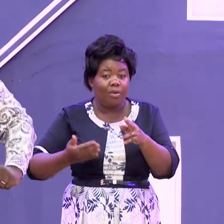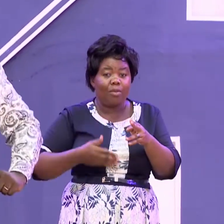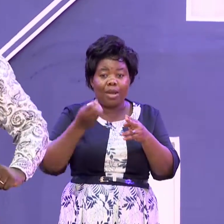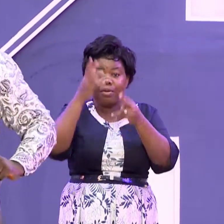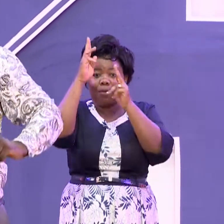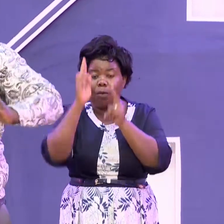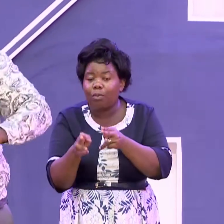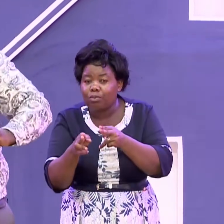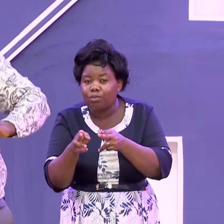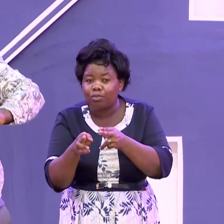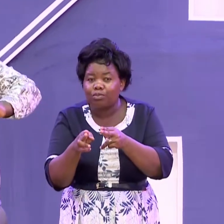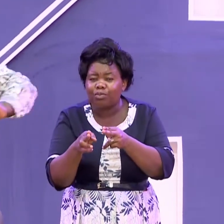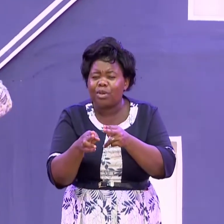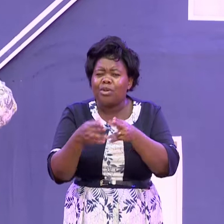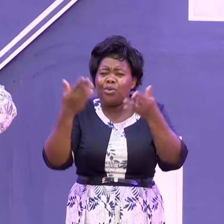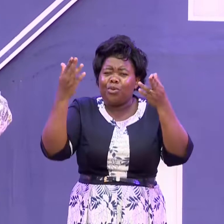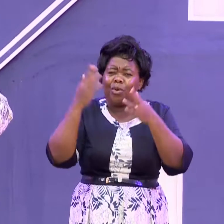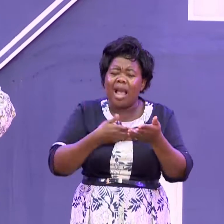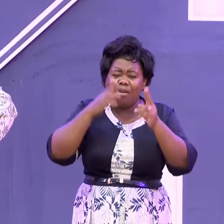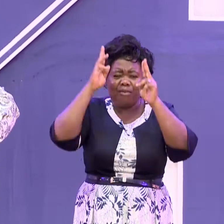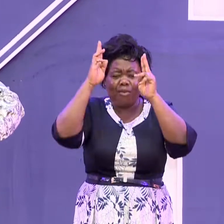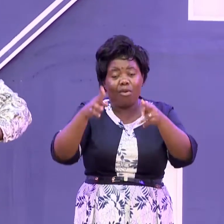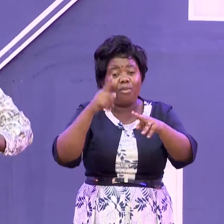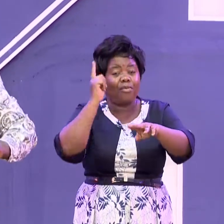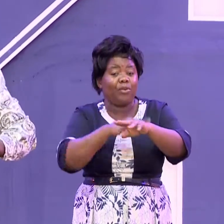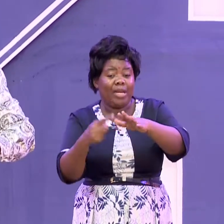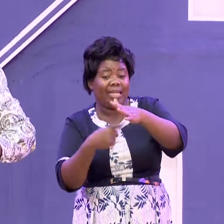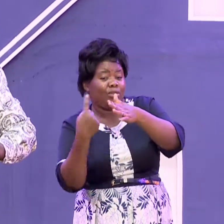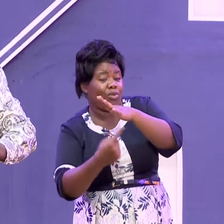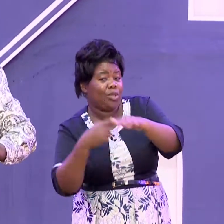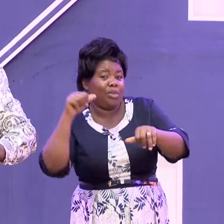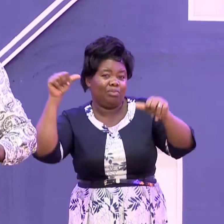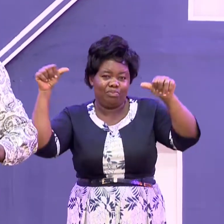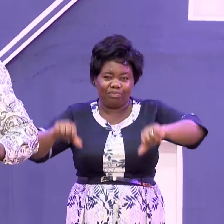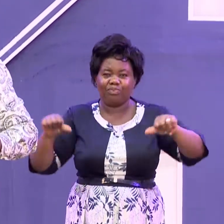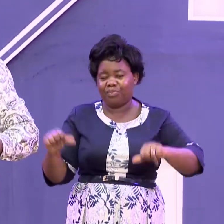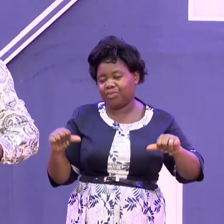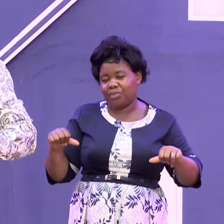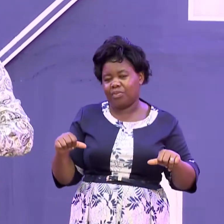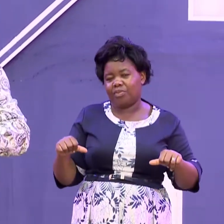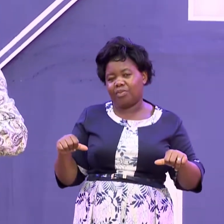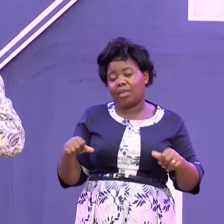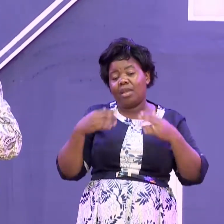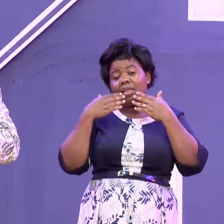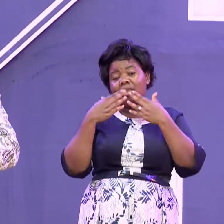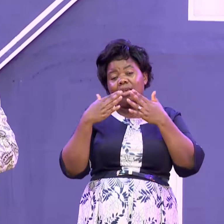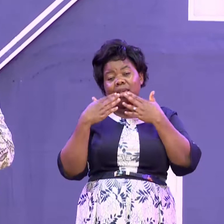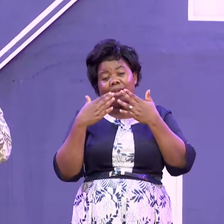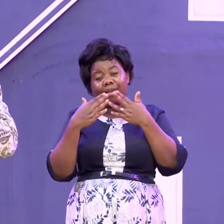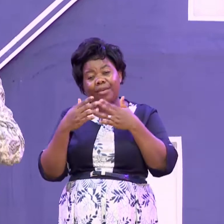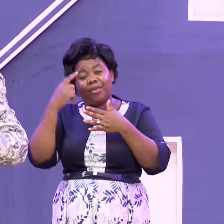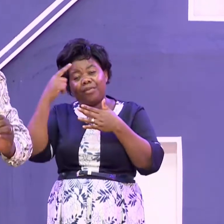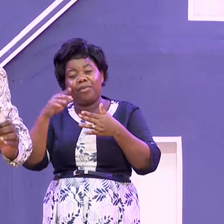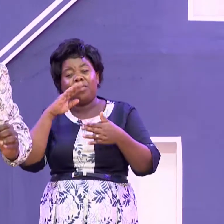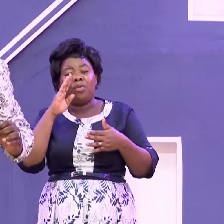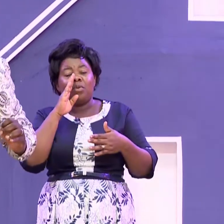Omukyala asuubira. You hope beyond no hope. Osuubira n'awatusuubirikika. Thank you for being a man